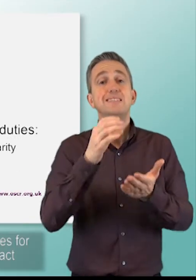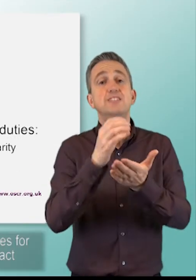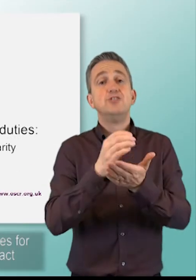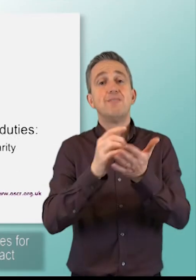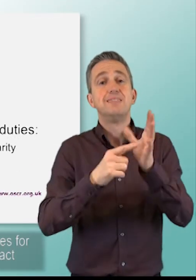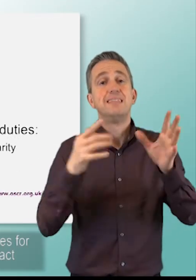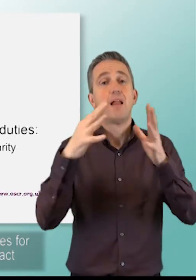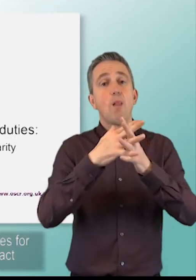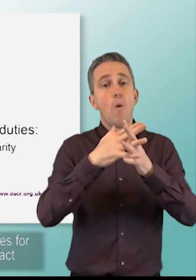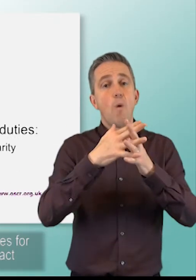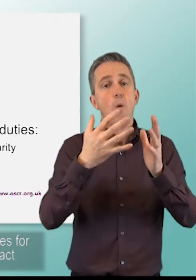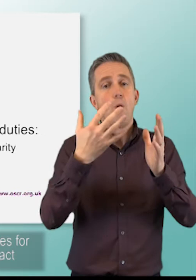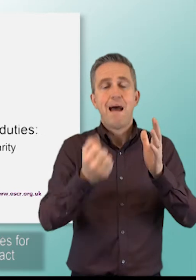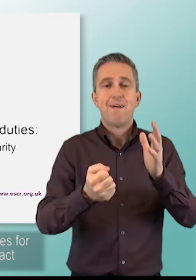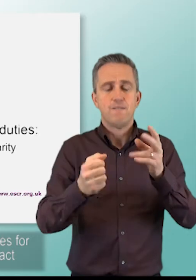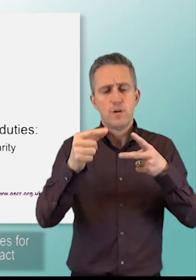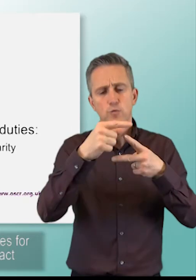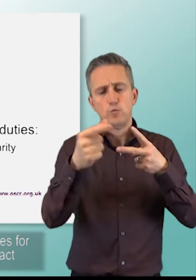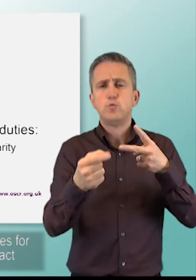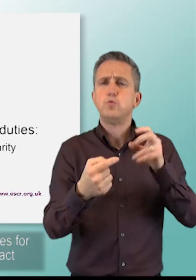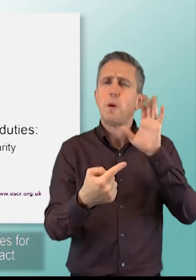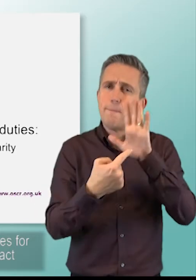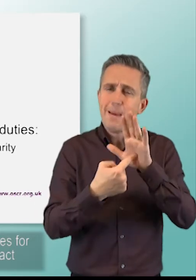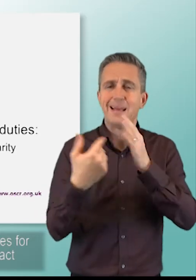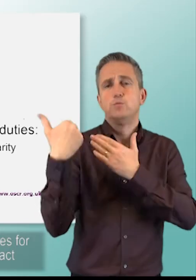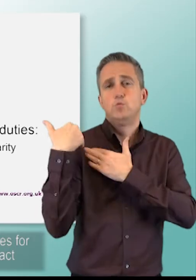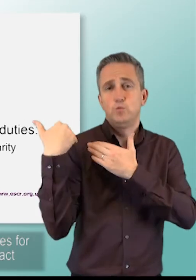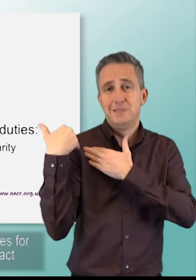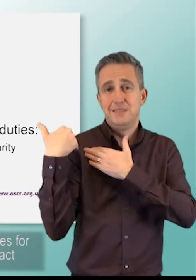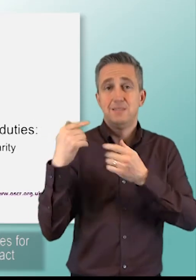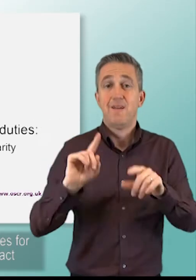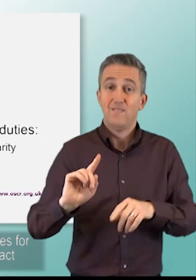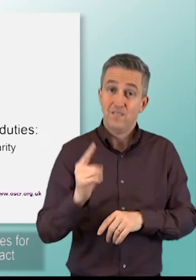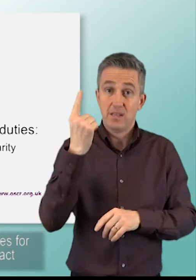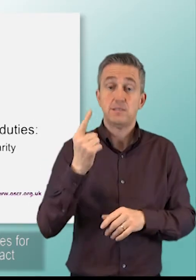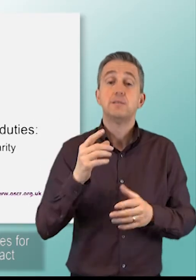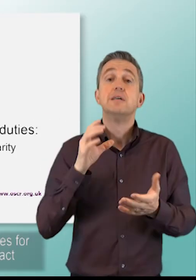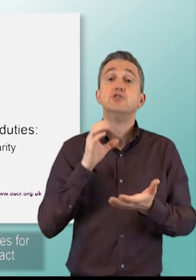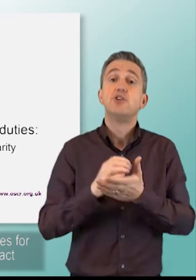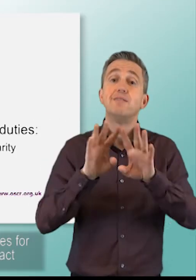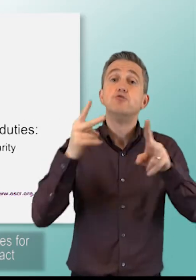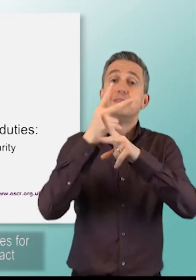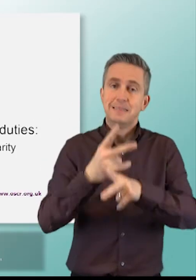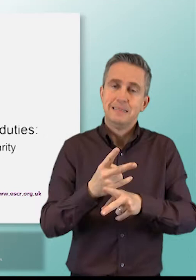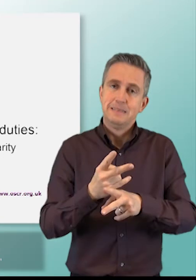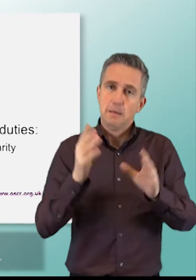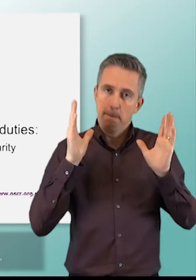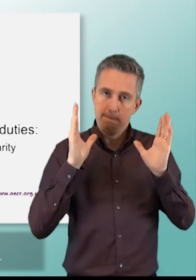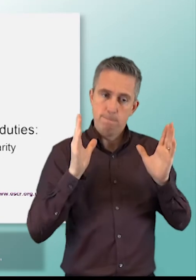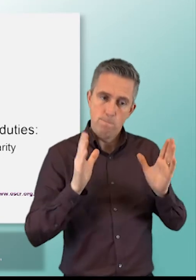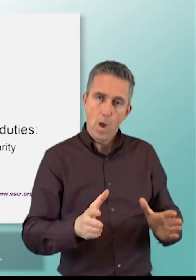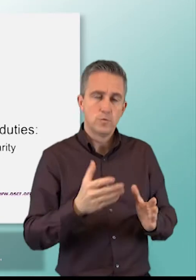Charity law in Scotland sets out two overarching duties for trustees. The first is that charity trustees need to act in